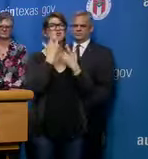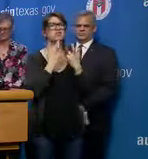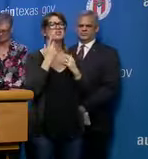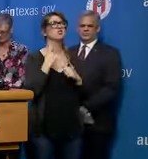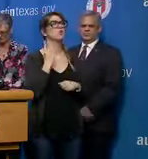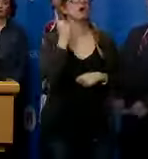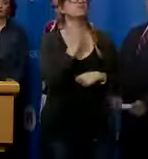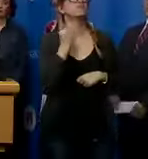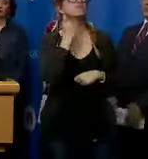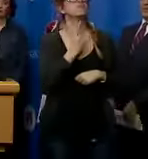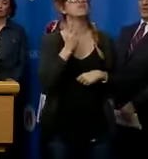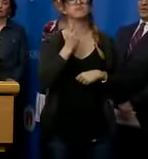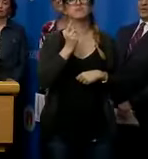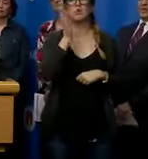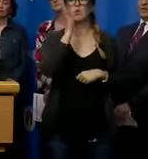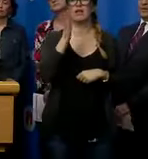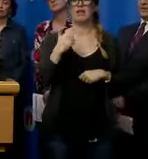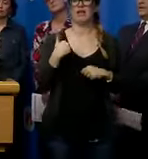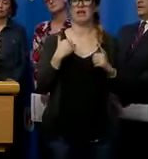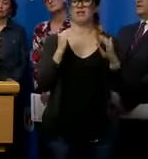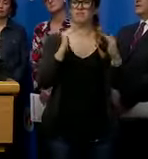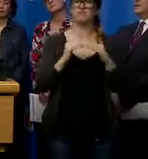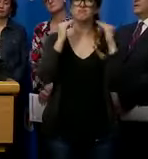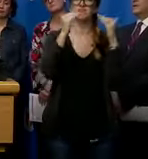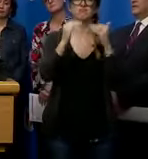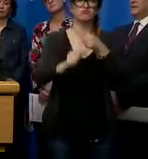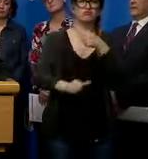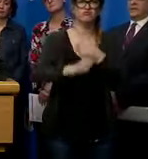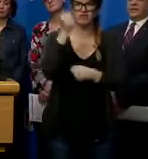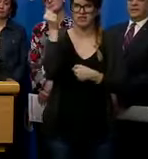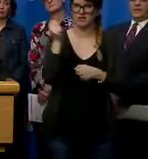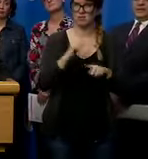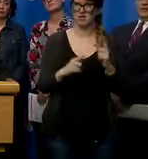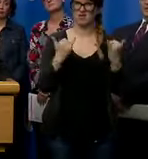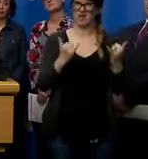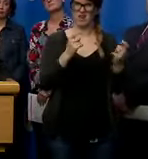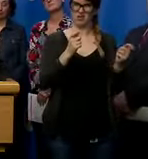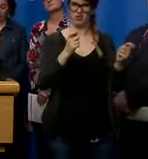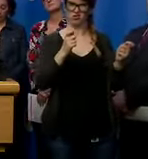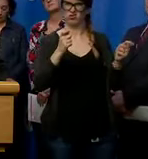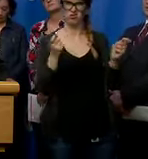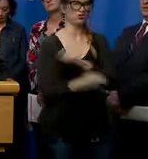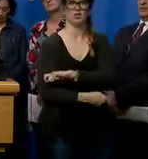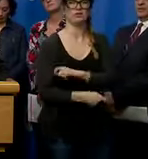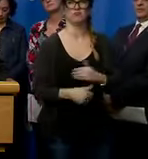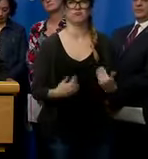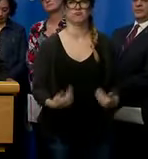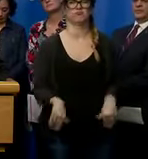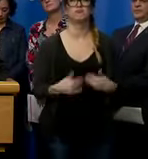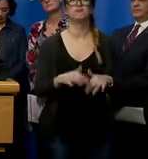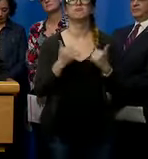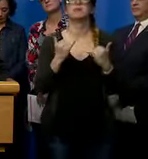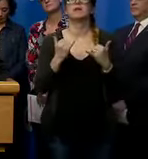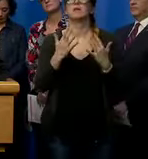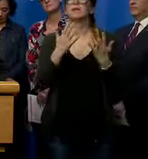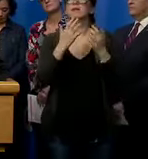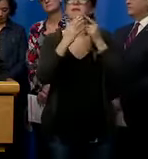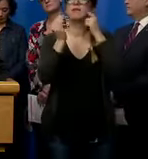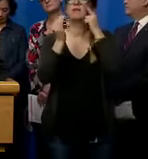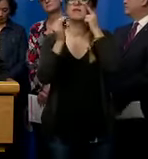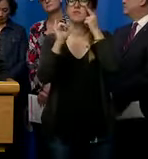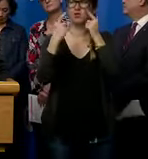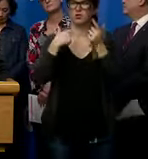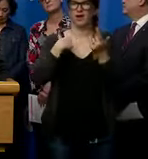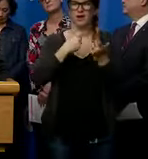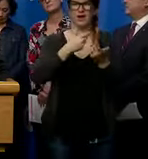that there is a heightened threat. But it's changed completely now. And also, I